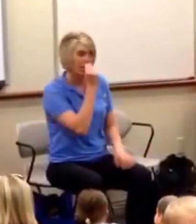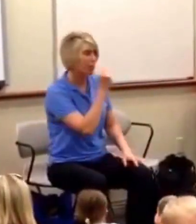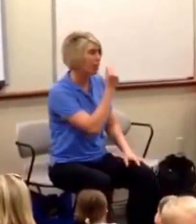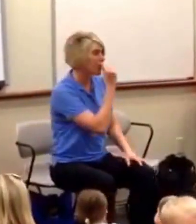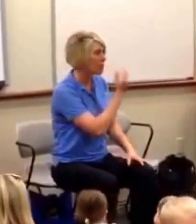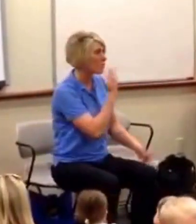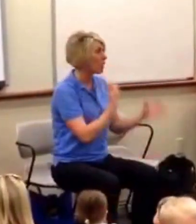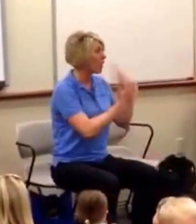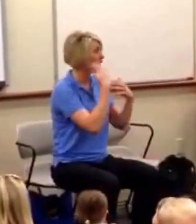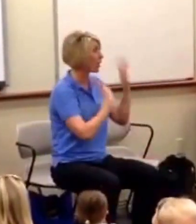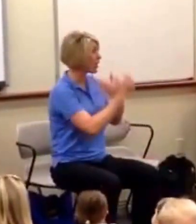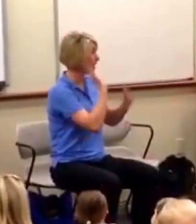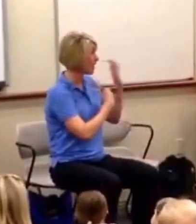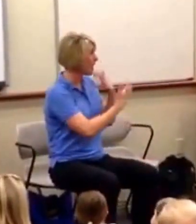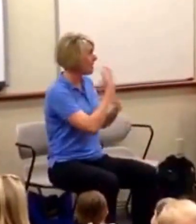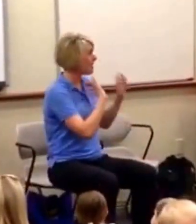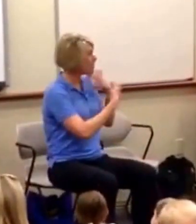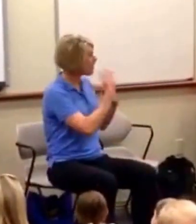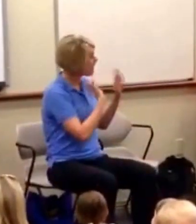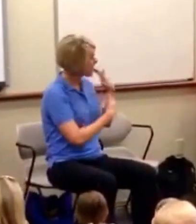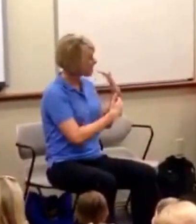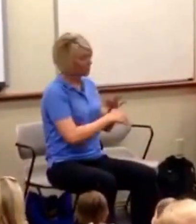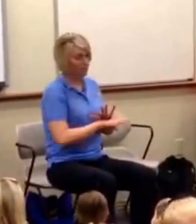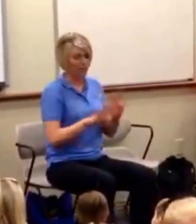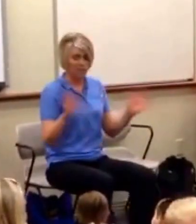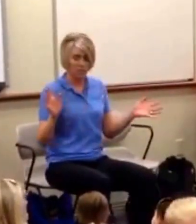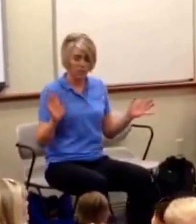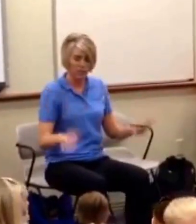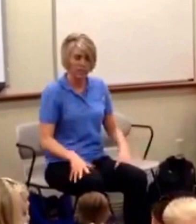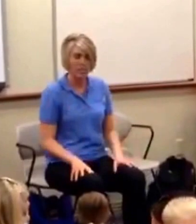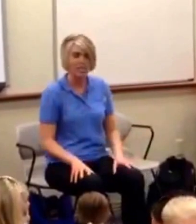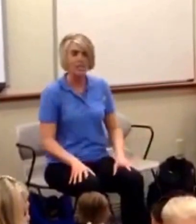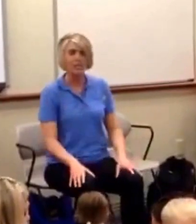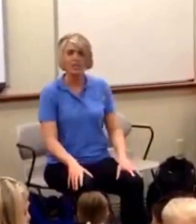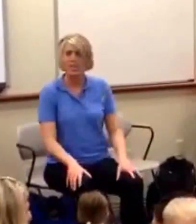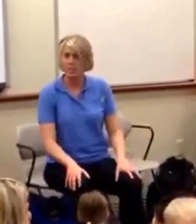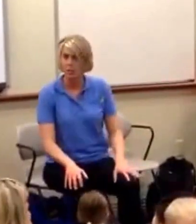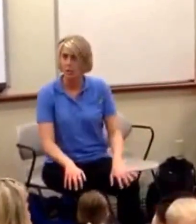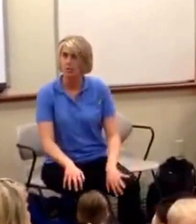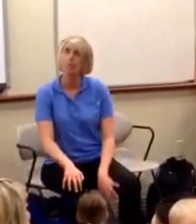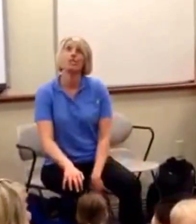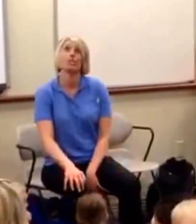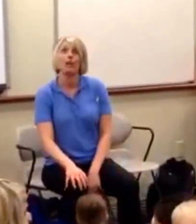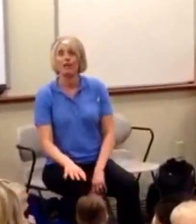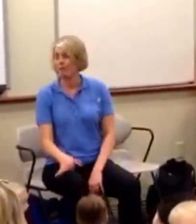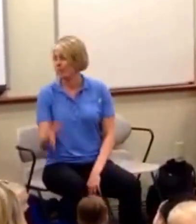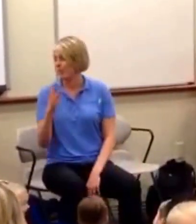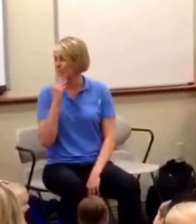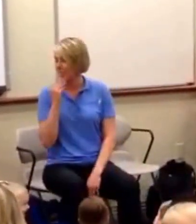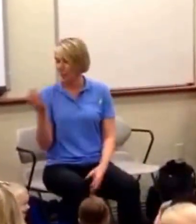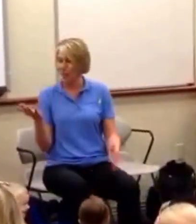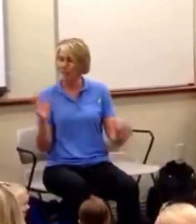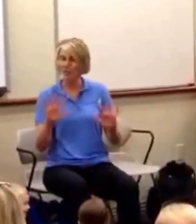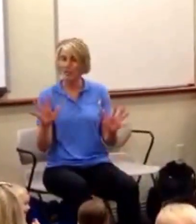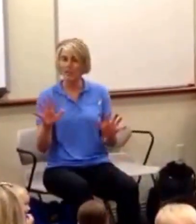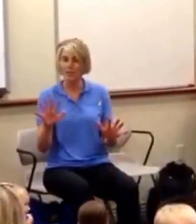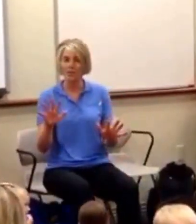it here on our lips, we are encouraging them to put their hands in their mouths, and we need to discourage that as much as possible, because they already do that on their own.